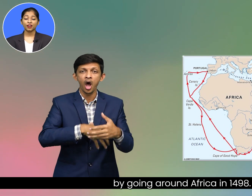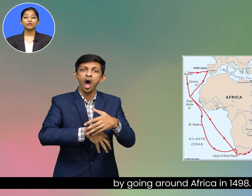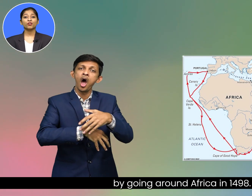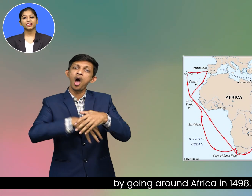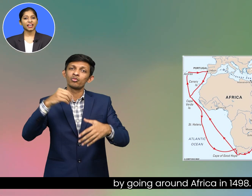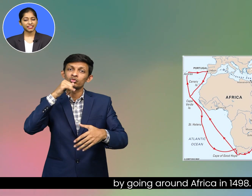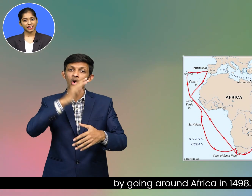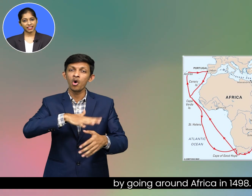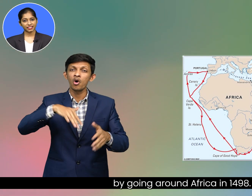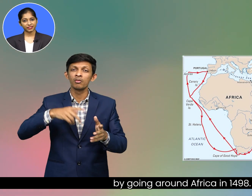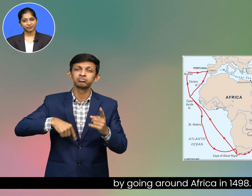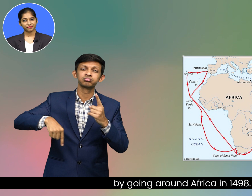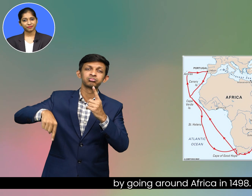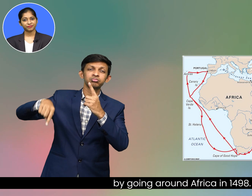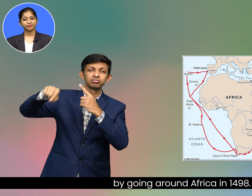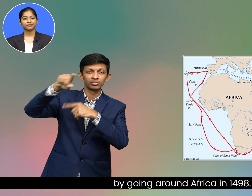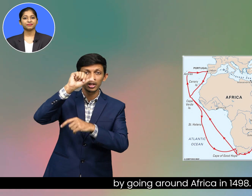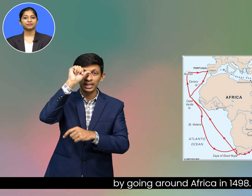in 1498.